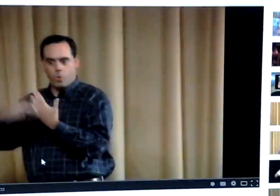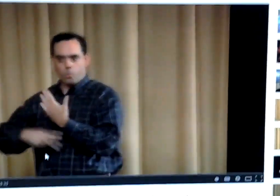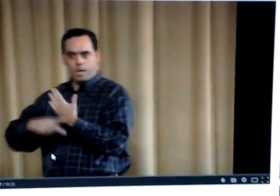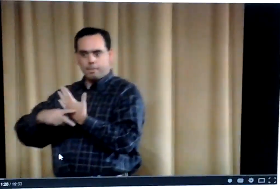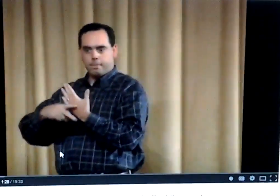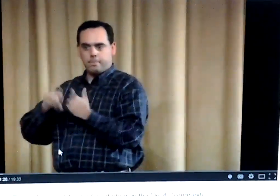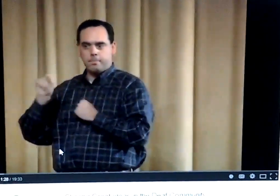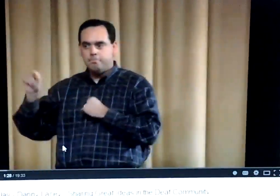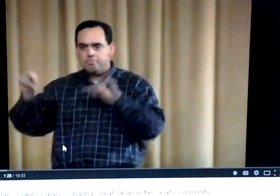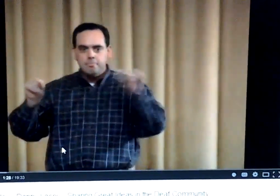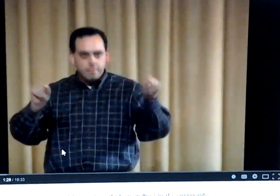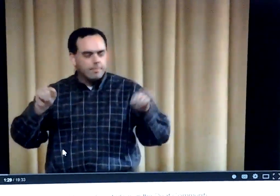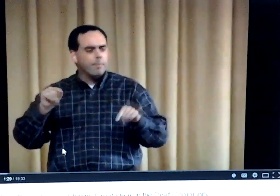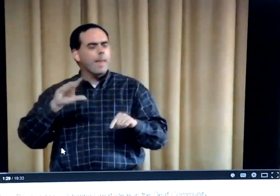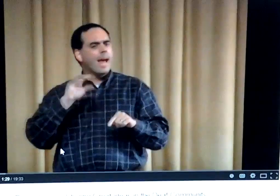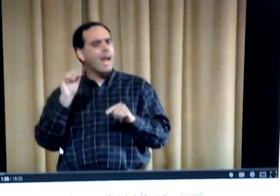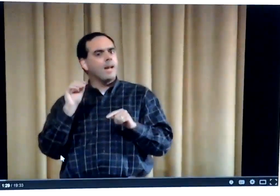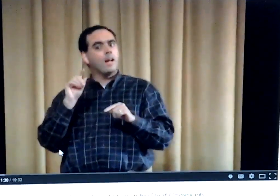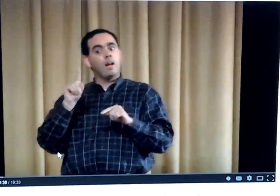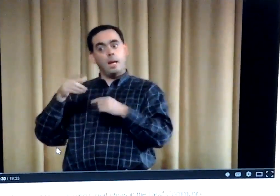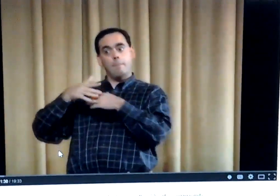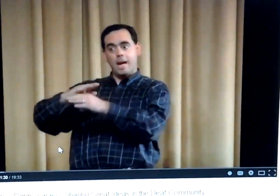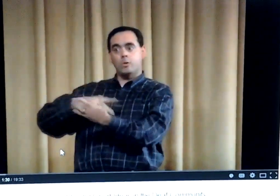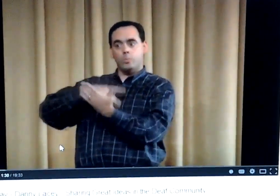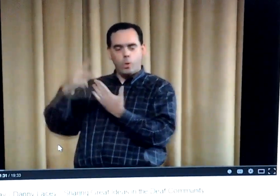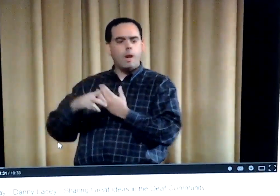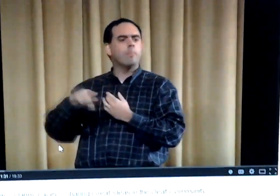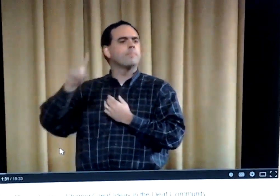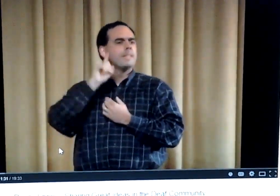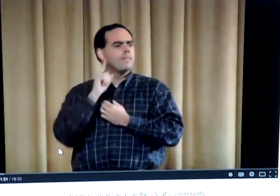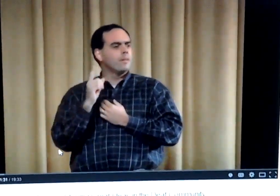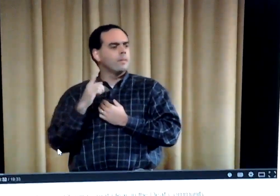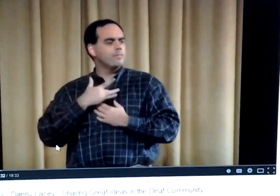lot of deaf children mainstreamed in different communities.